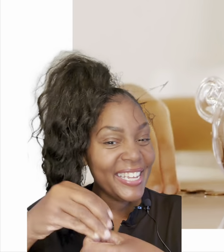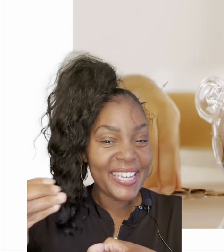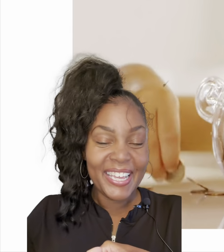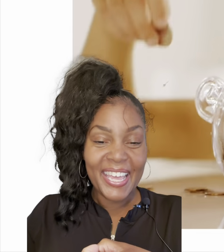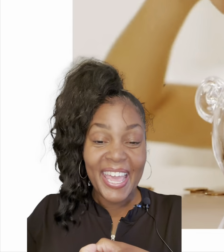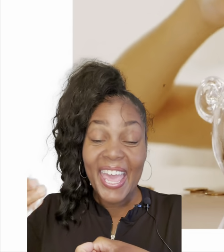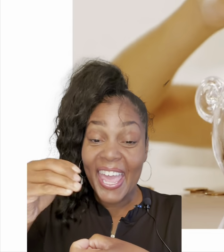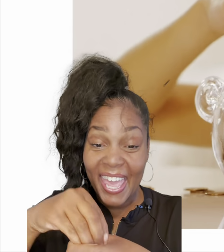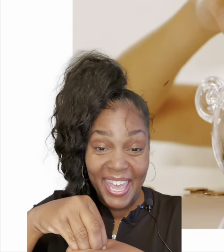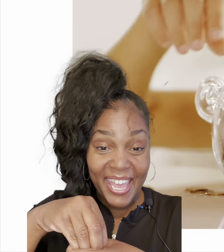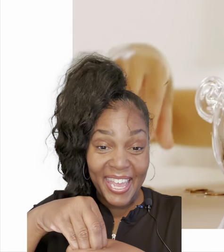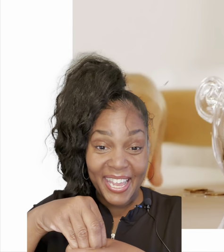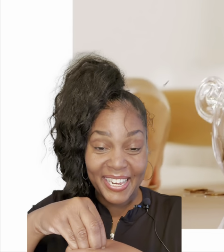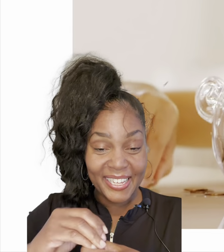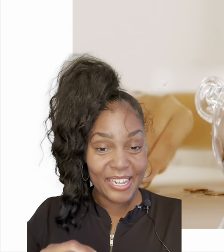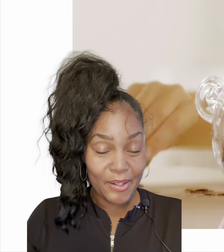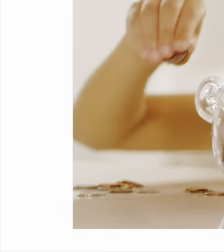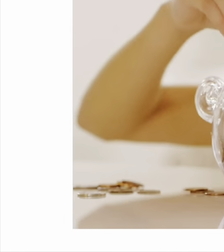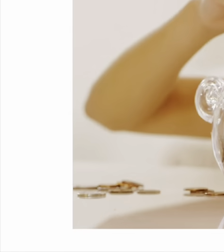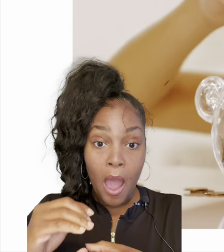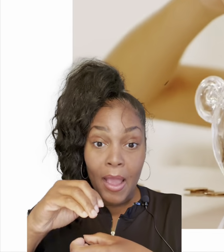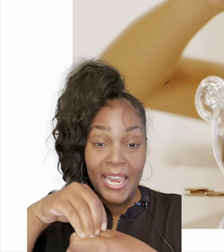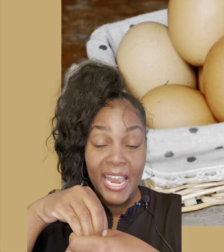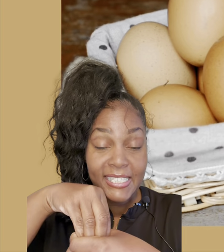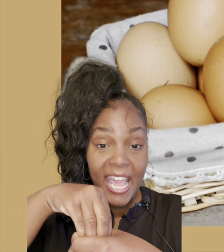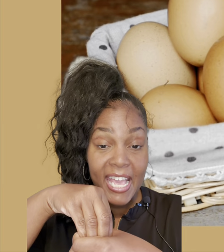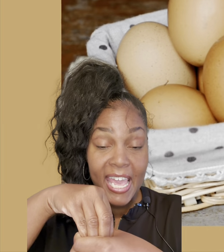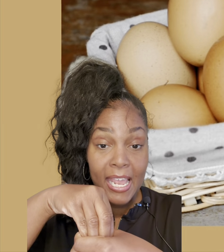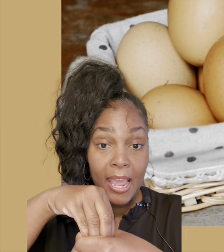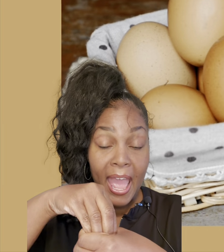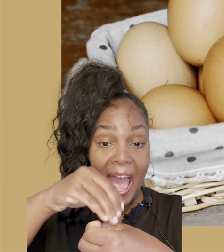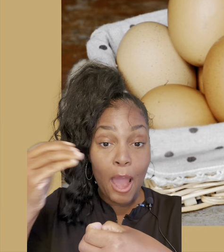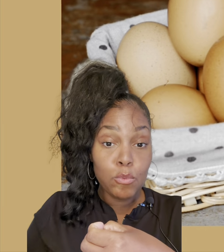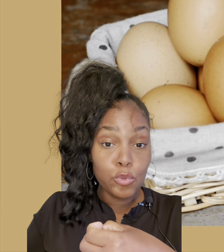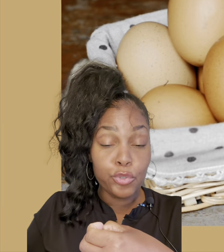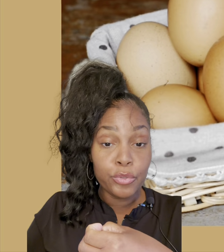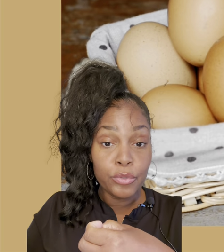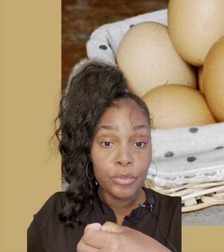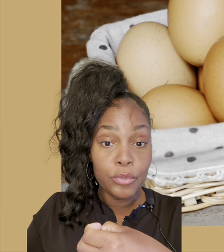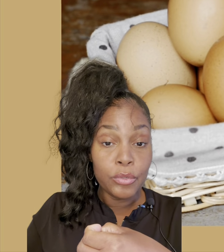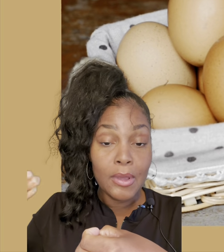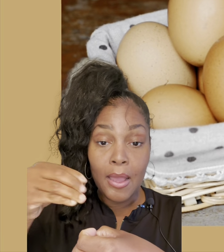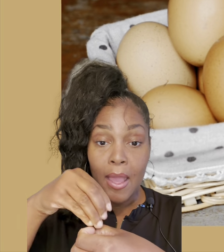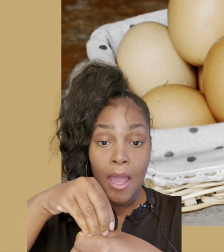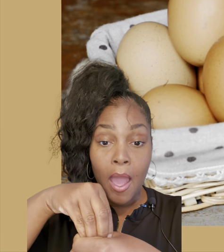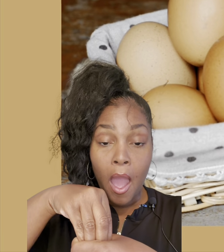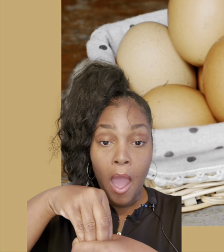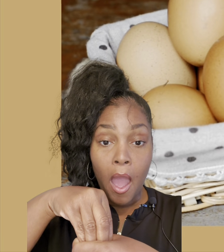In. In. Let's take it out.